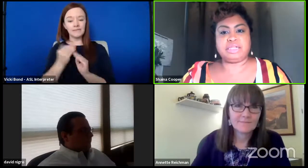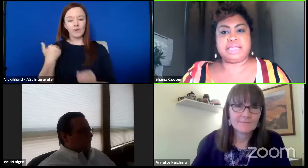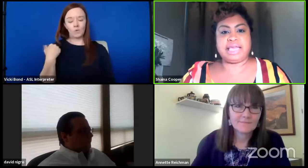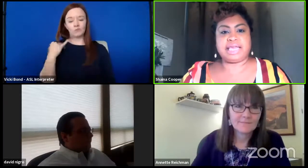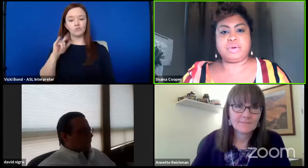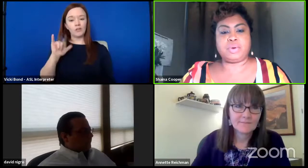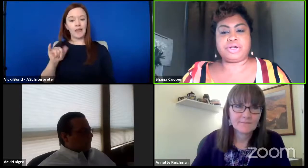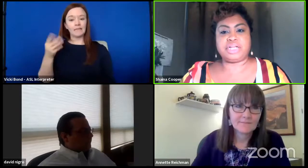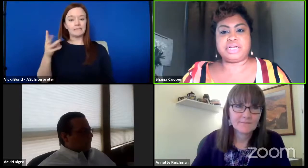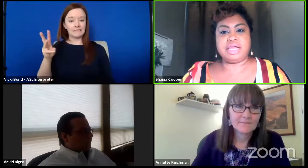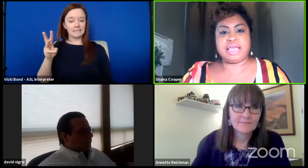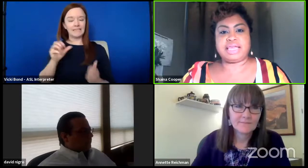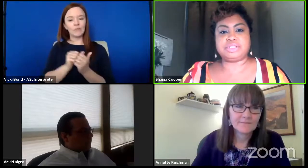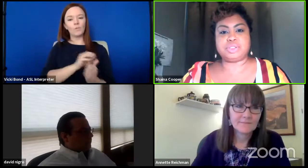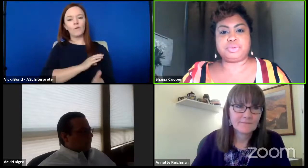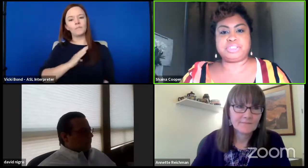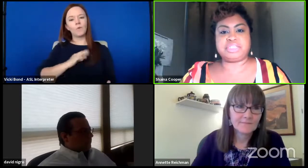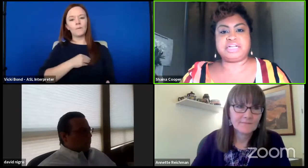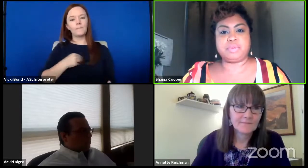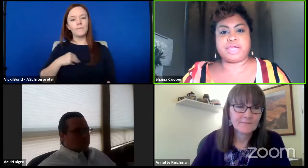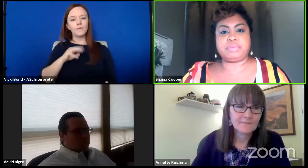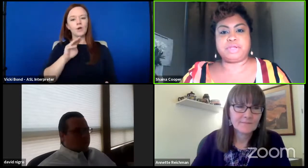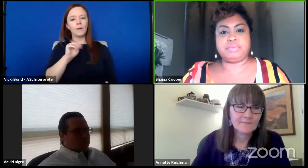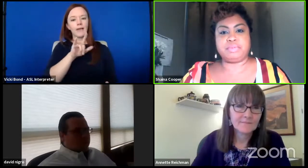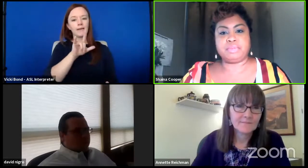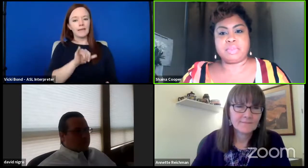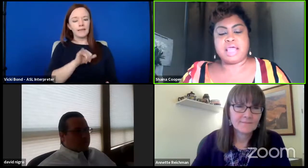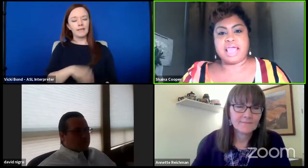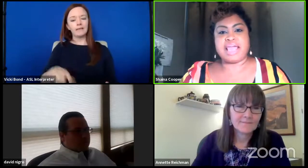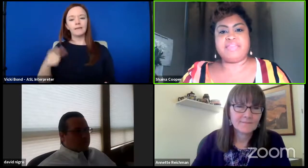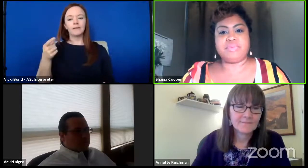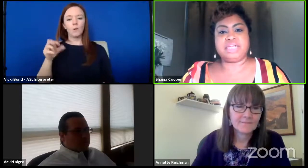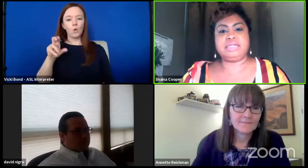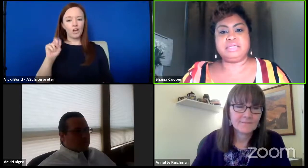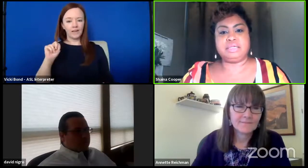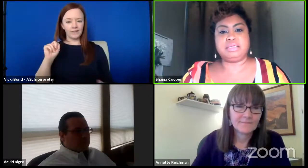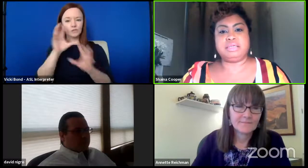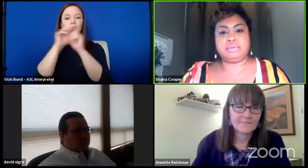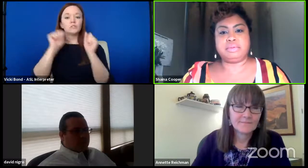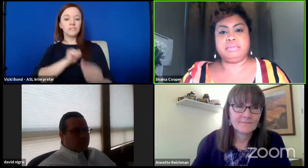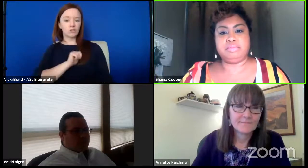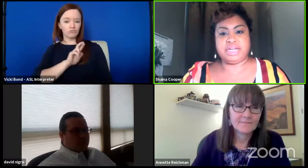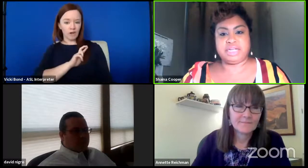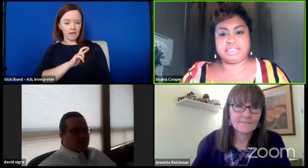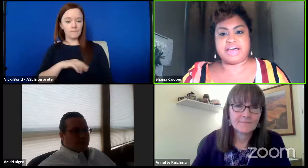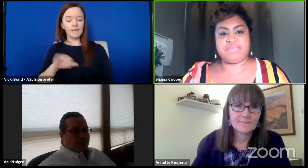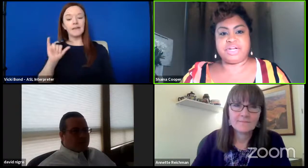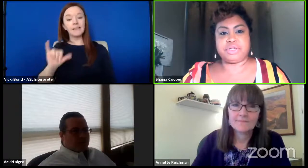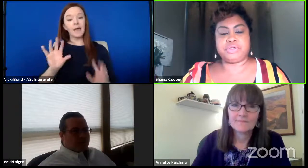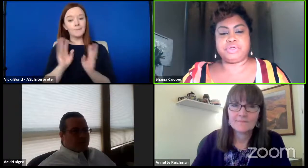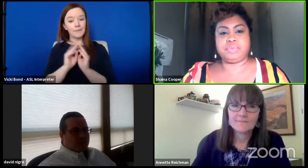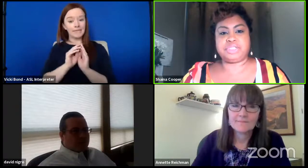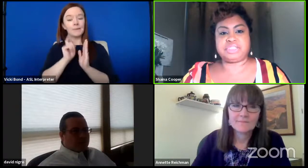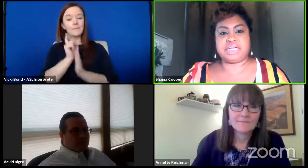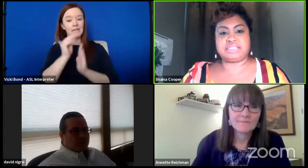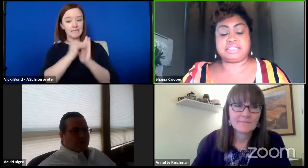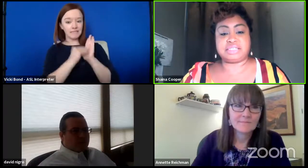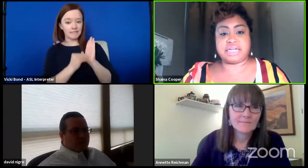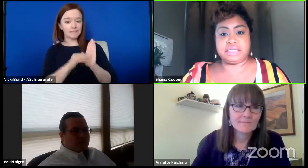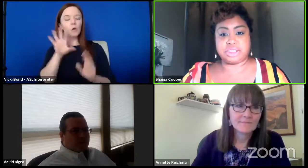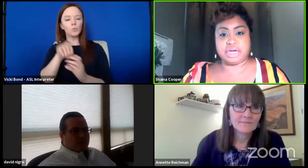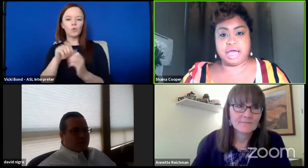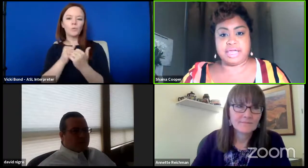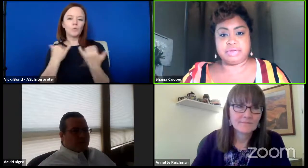members Manley and Gordon and Superintendent Reichman, and the meeting minutes have been included with